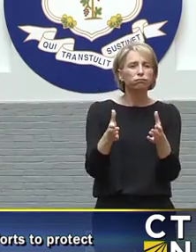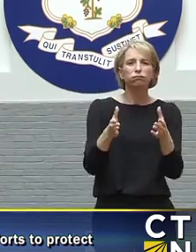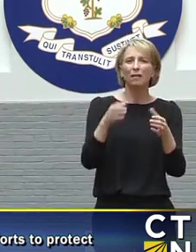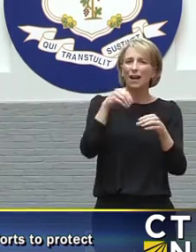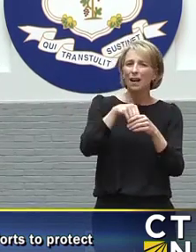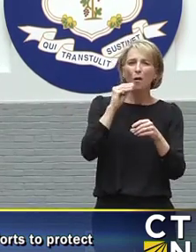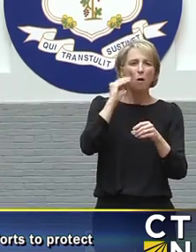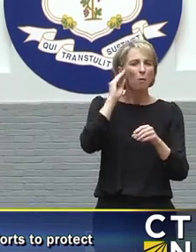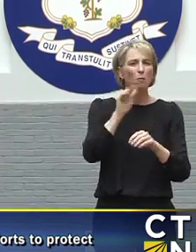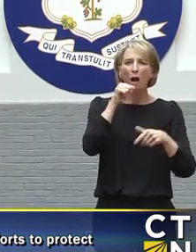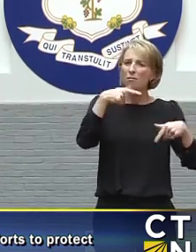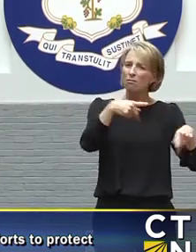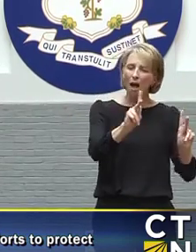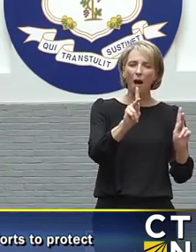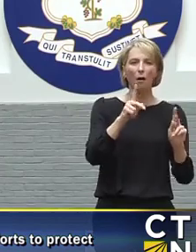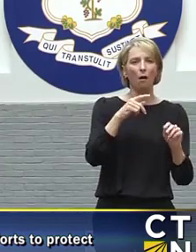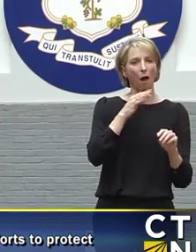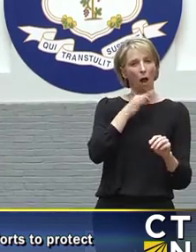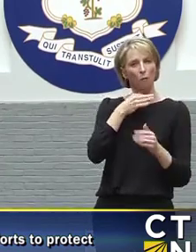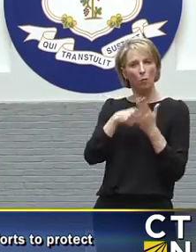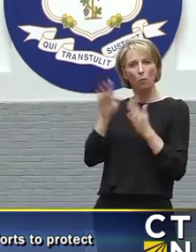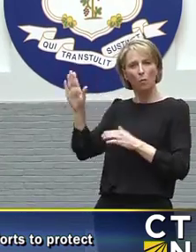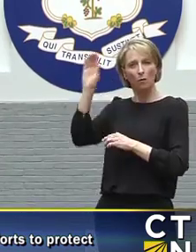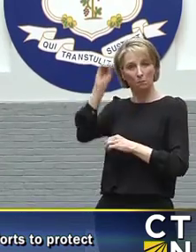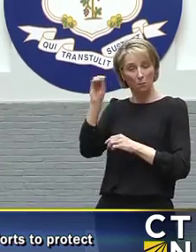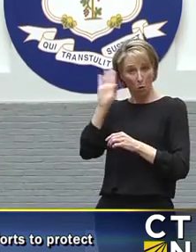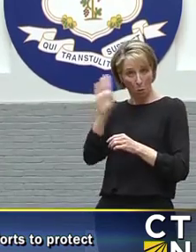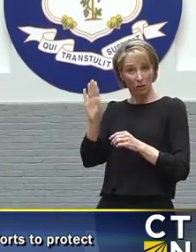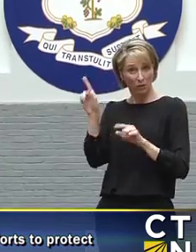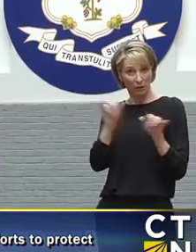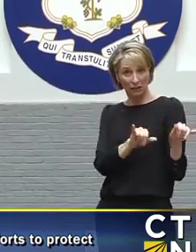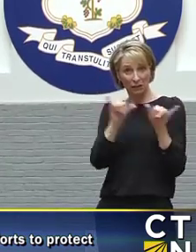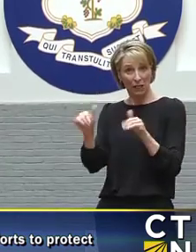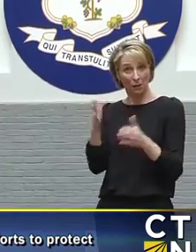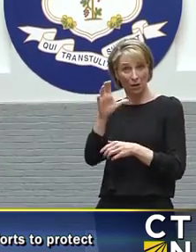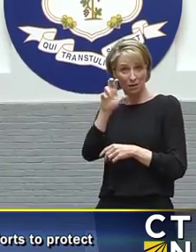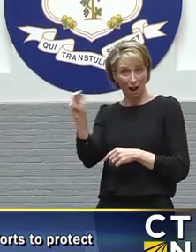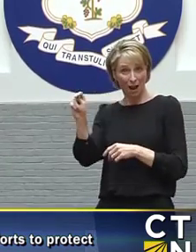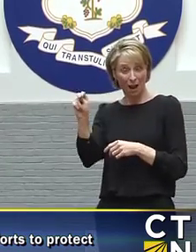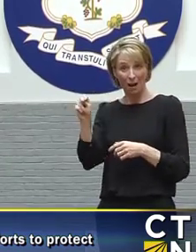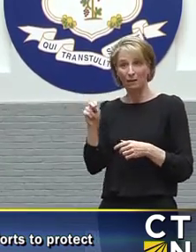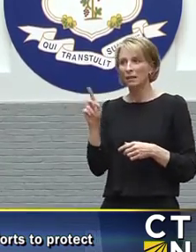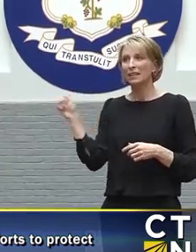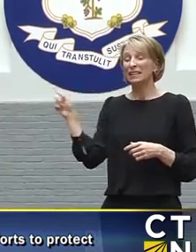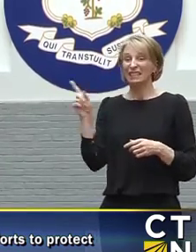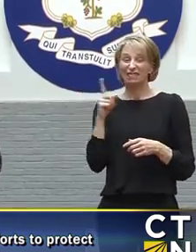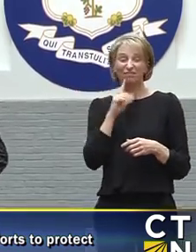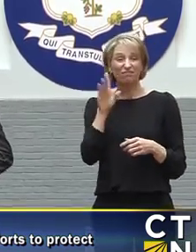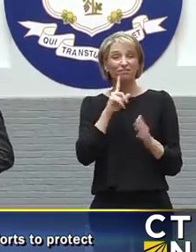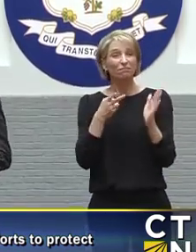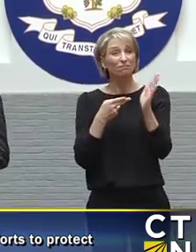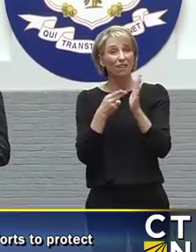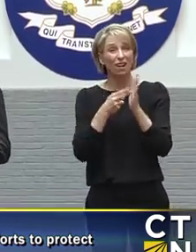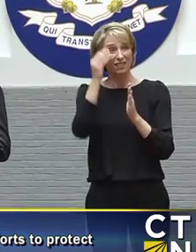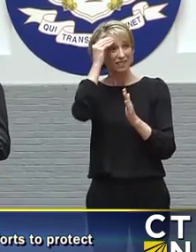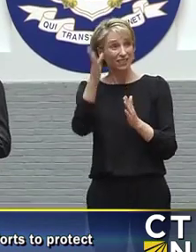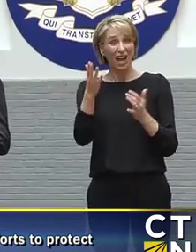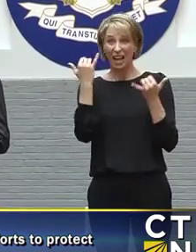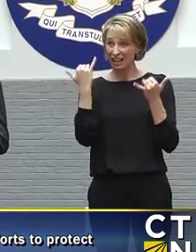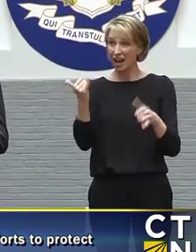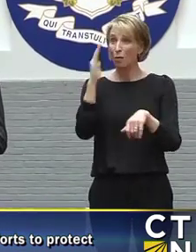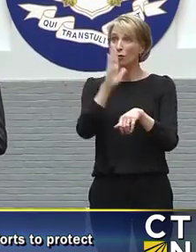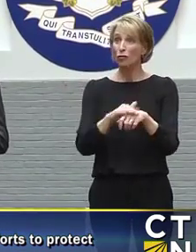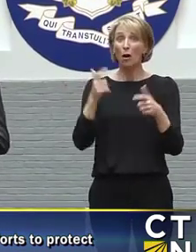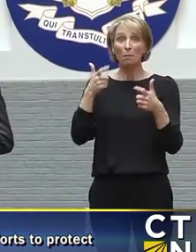inside the house? What's your view of that? I am. I hate to say it, but look, having a big party is a